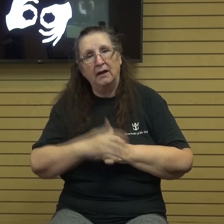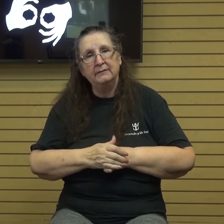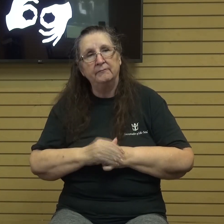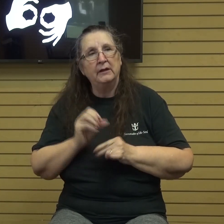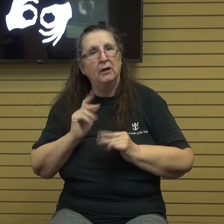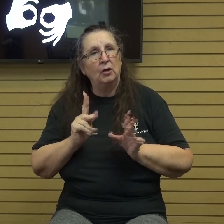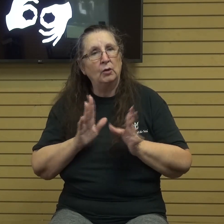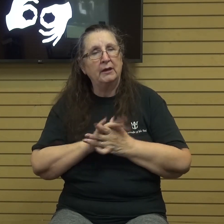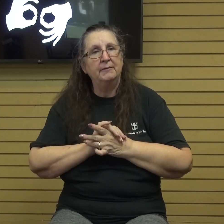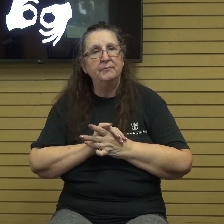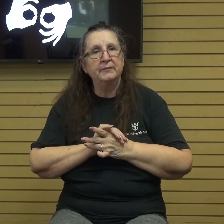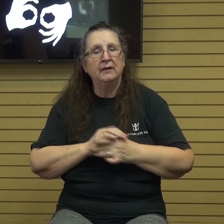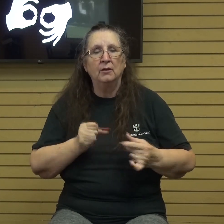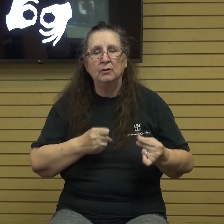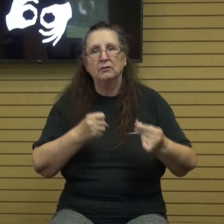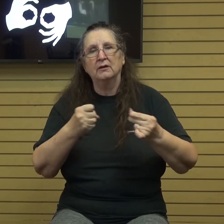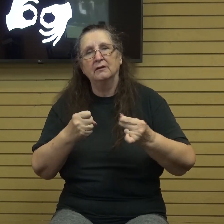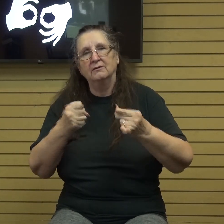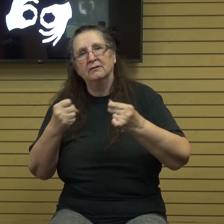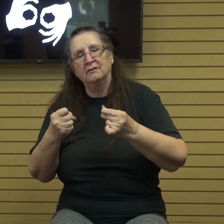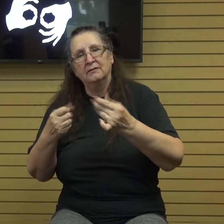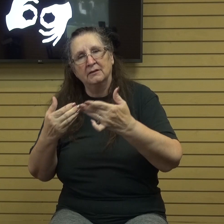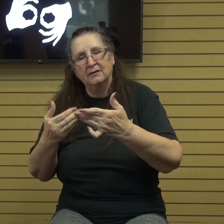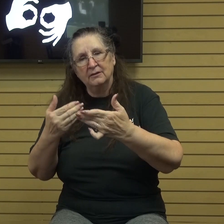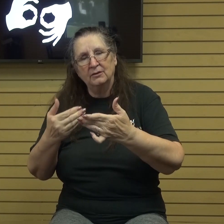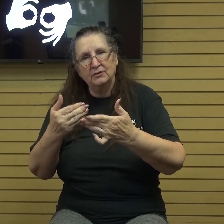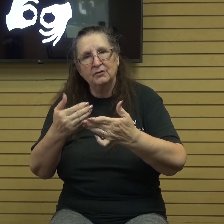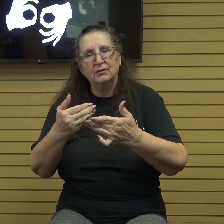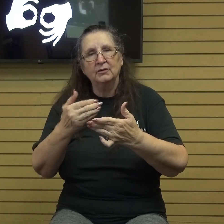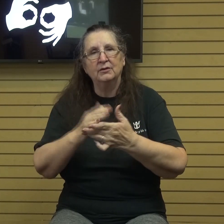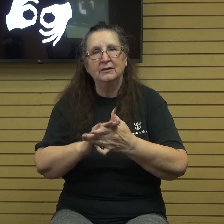okay. And so we're driving, and as we're getting there, it's sunny,